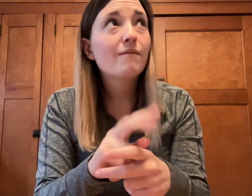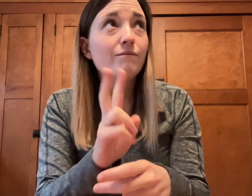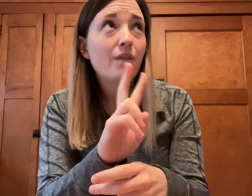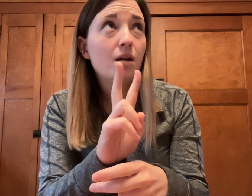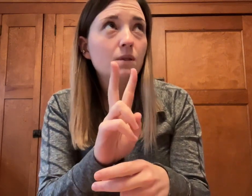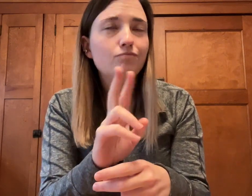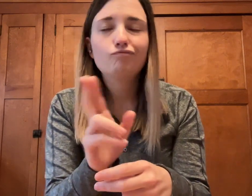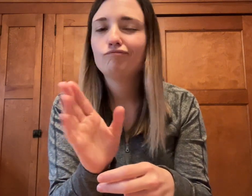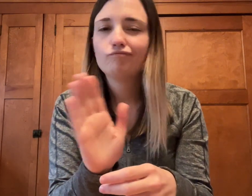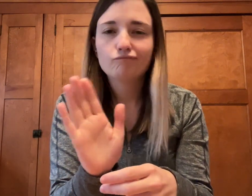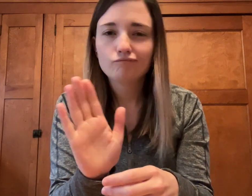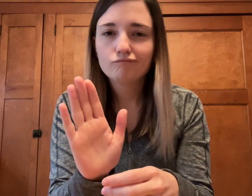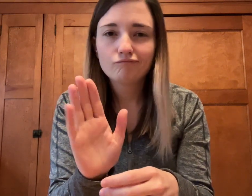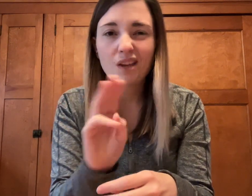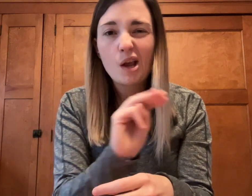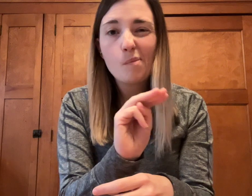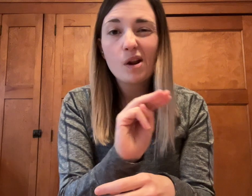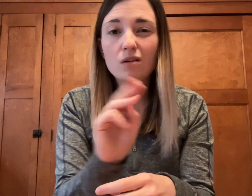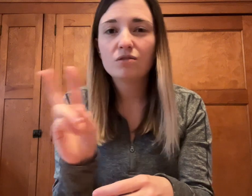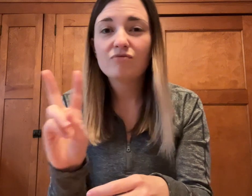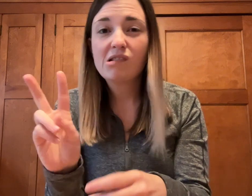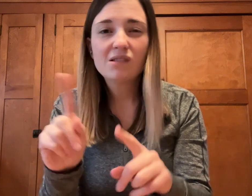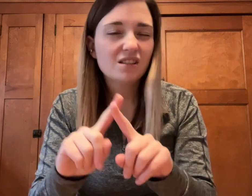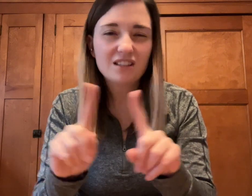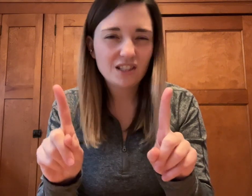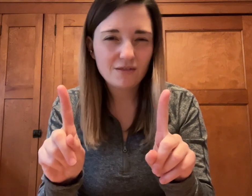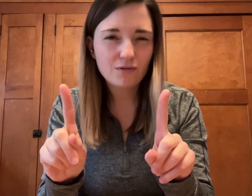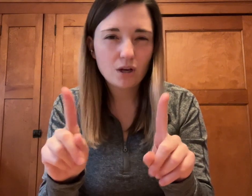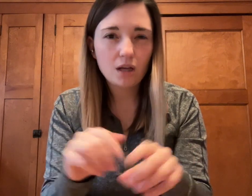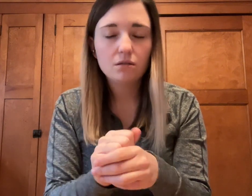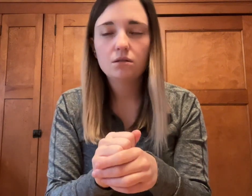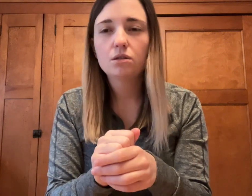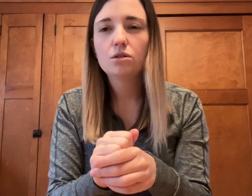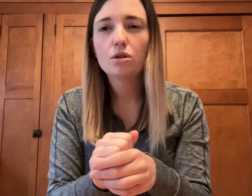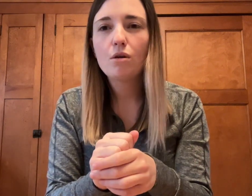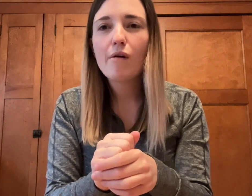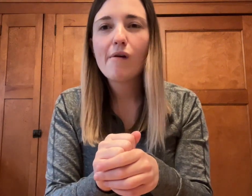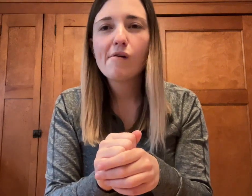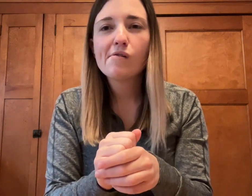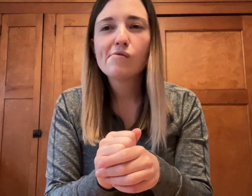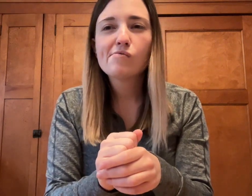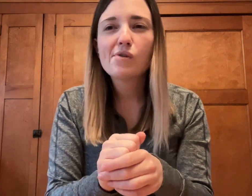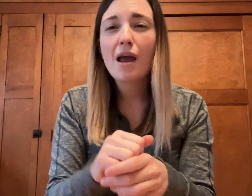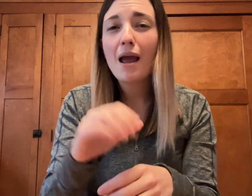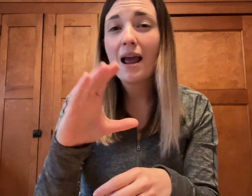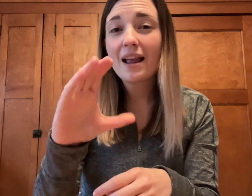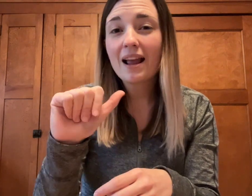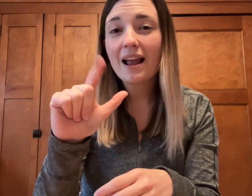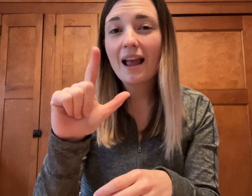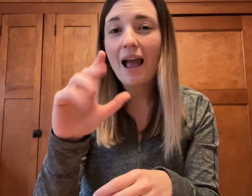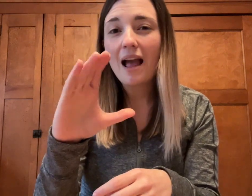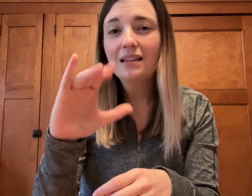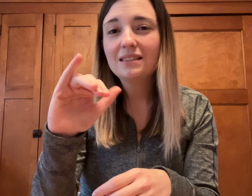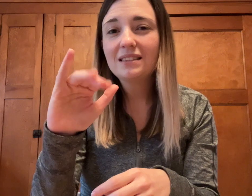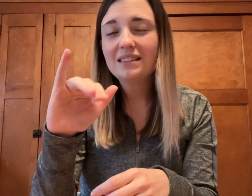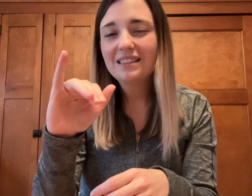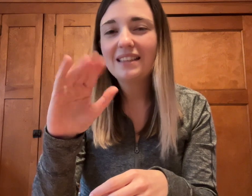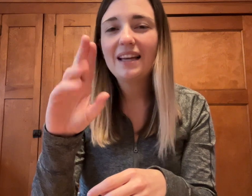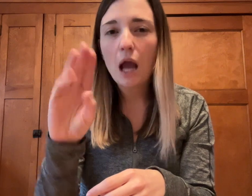different things. We have a group that's going to tell us all about that in a couple of weeks. Okay, we mentioned calcium, silicon, and we also mentioned phosphorus are some things